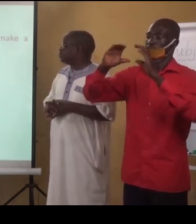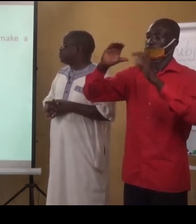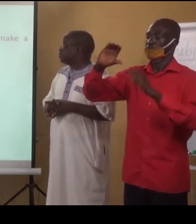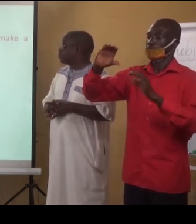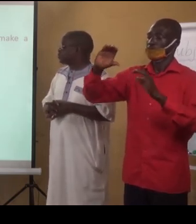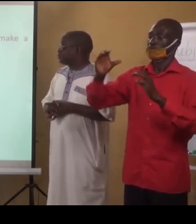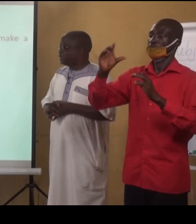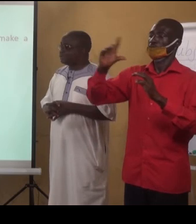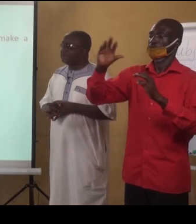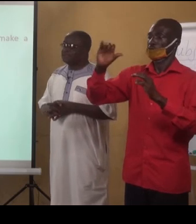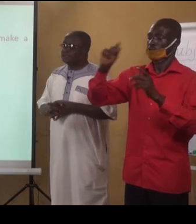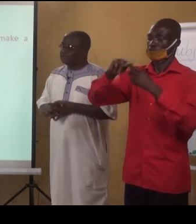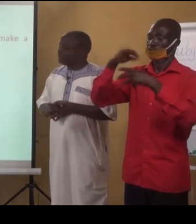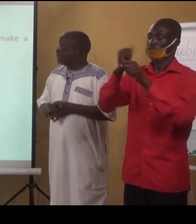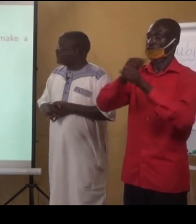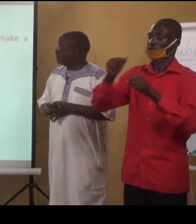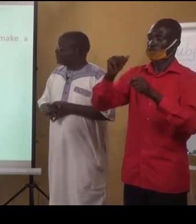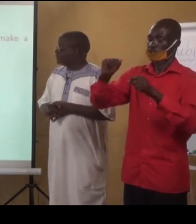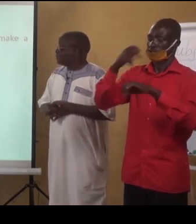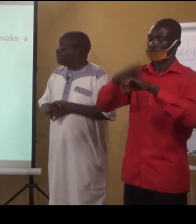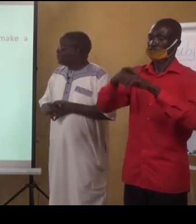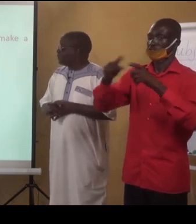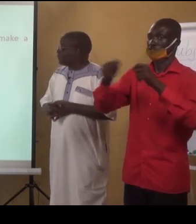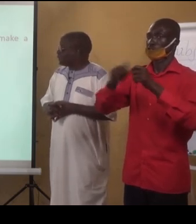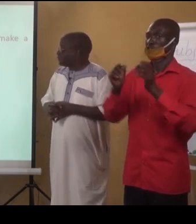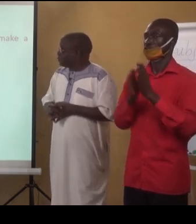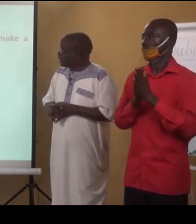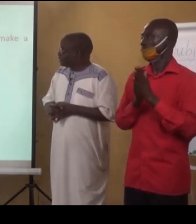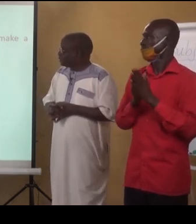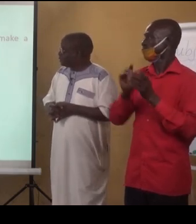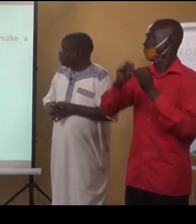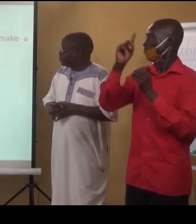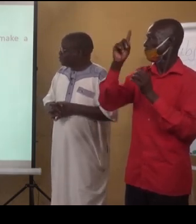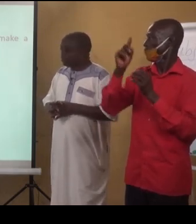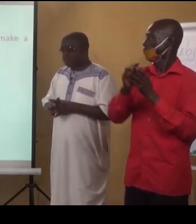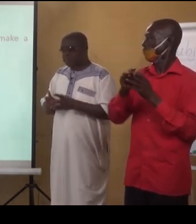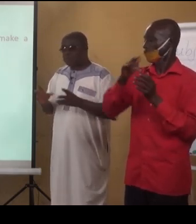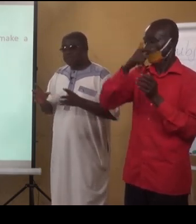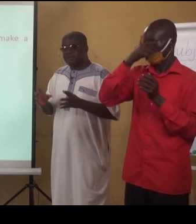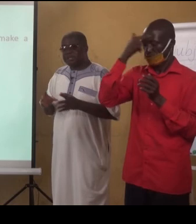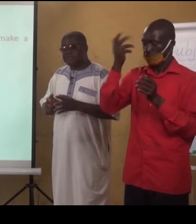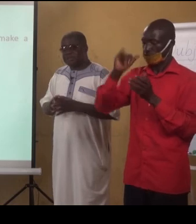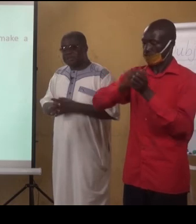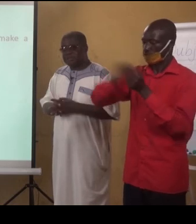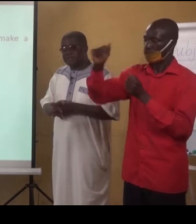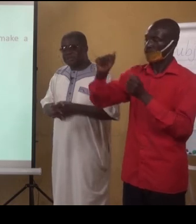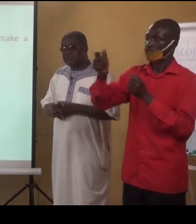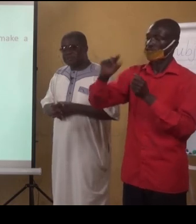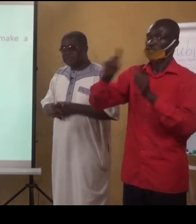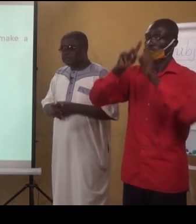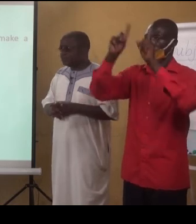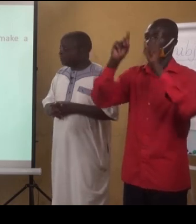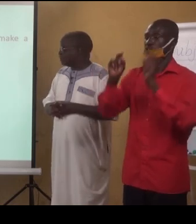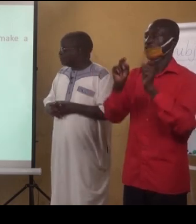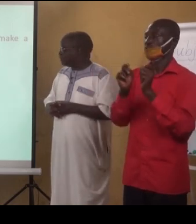compound complex sentence. 1, because they passed their exams.